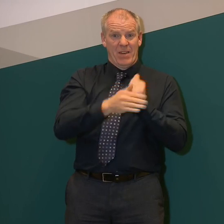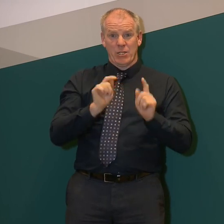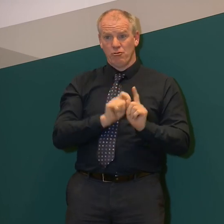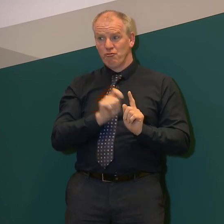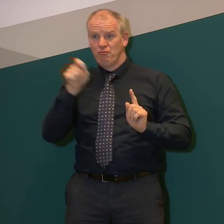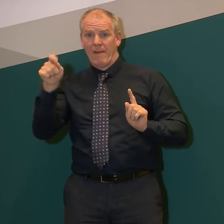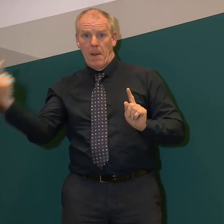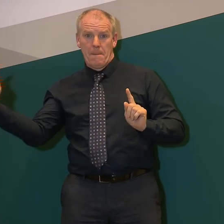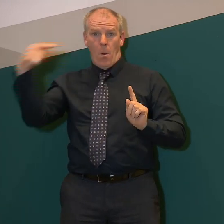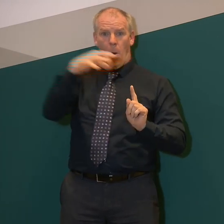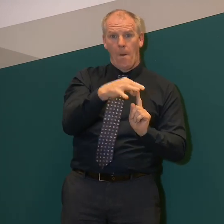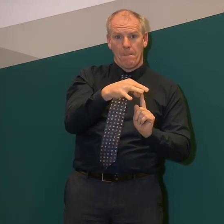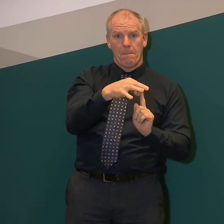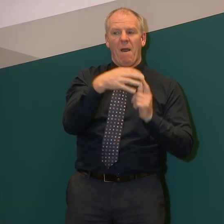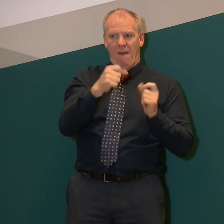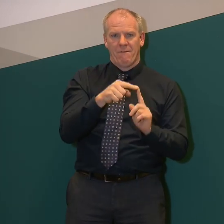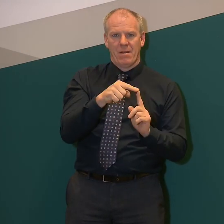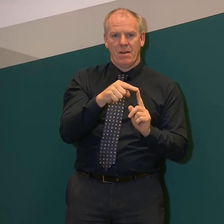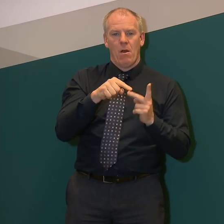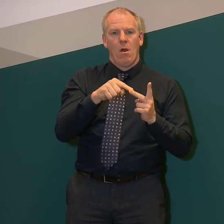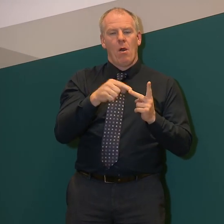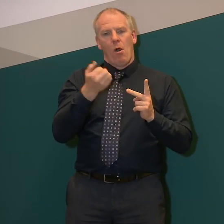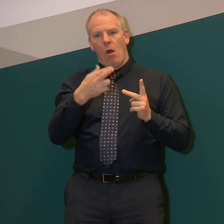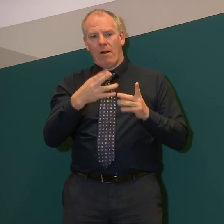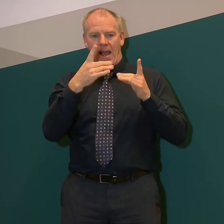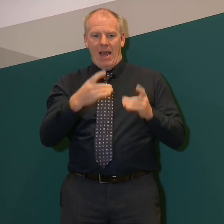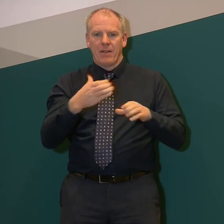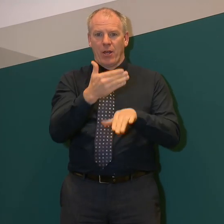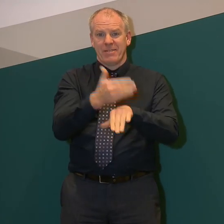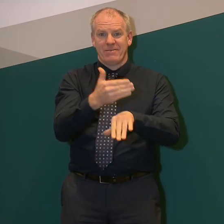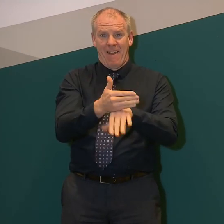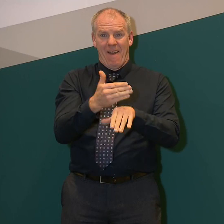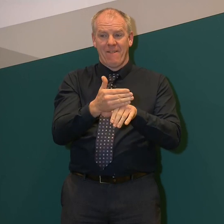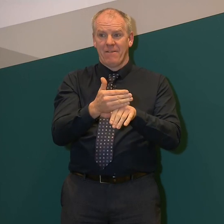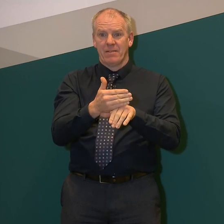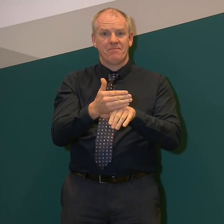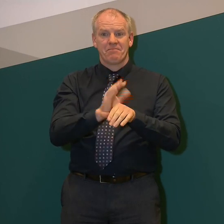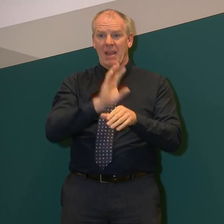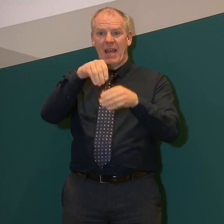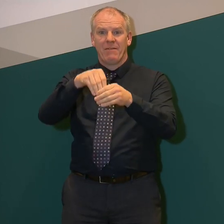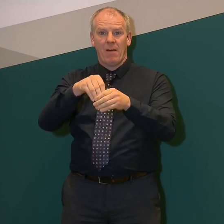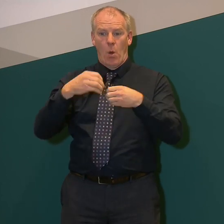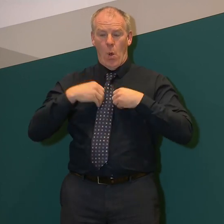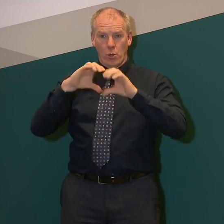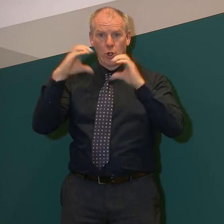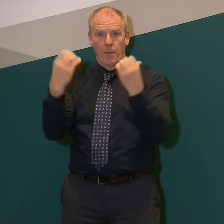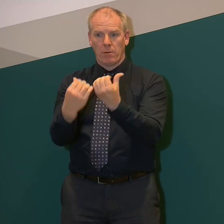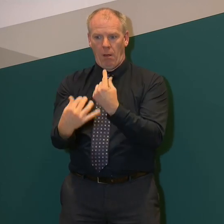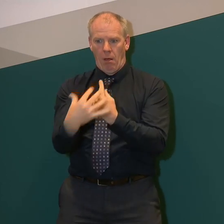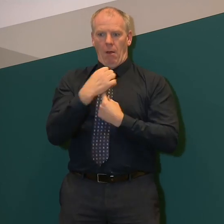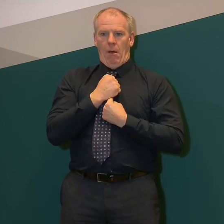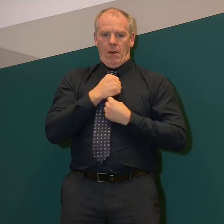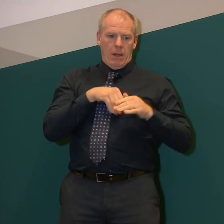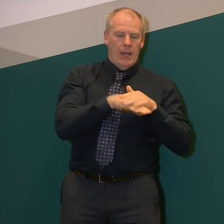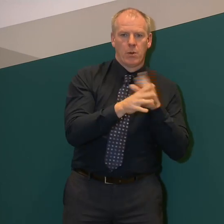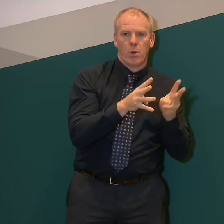country, has occurred as a result of healthcare workers picking this up in the form of community transmission, and healthcare